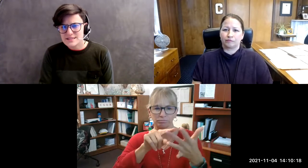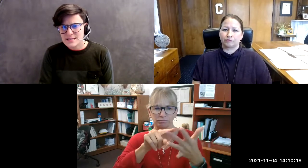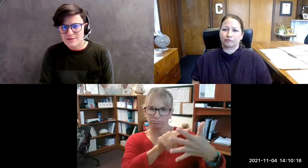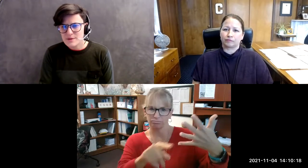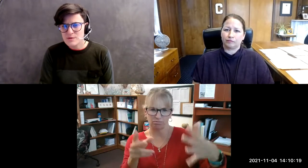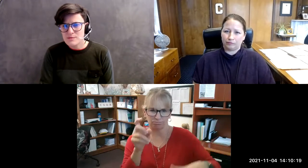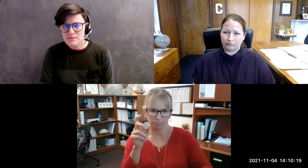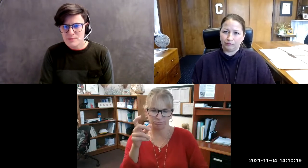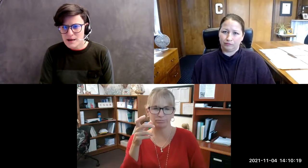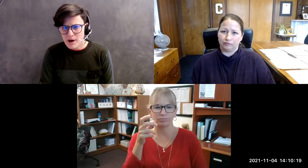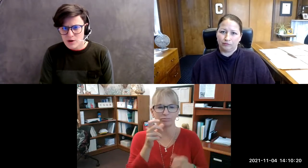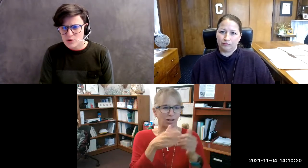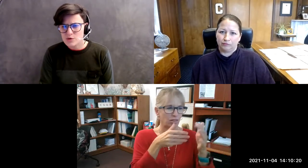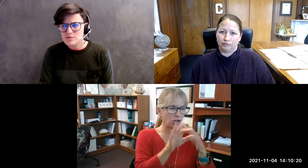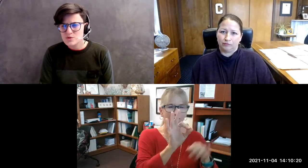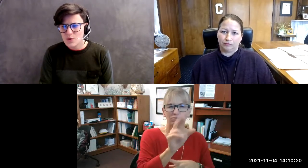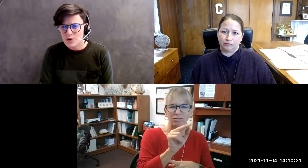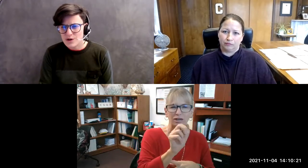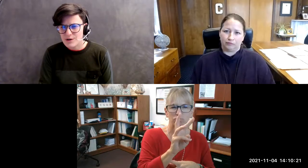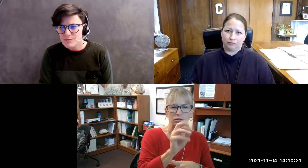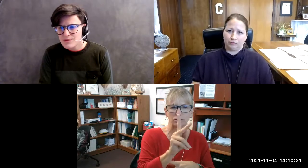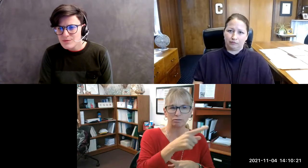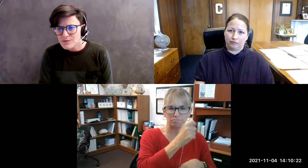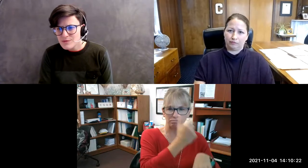let's see, BIPOC groups or